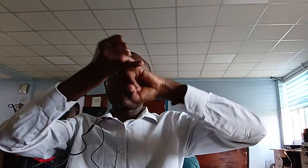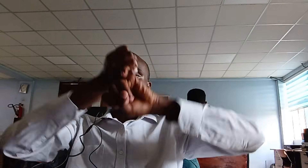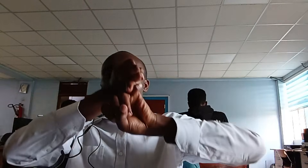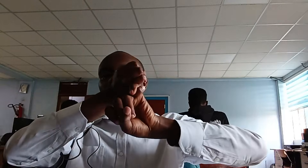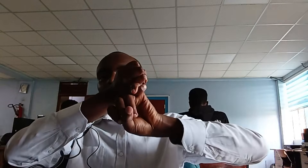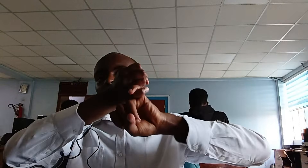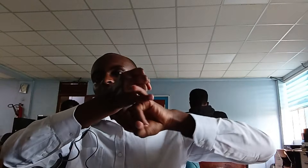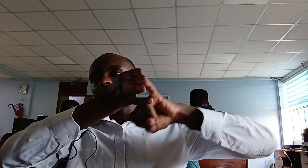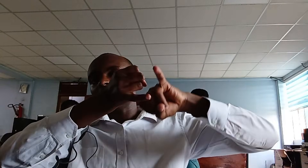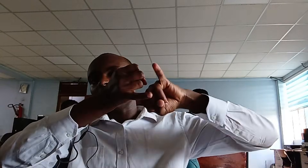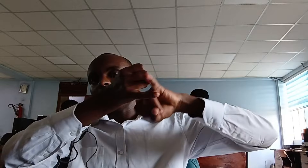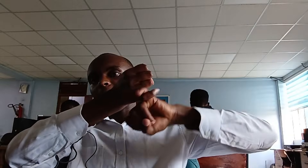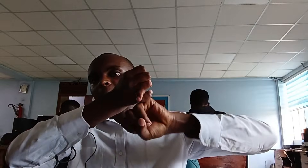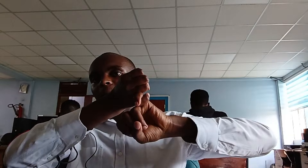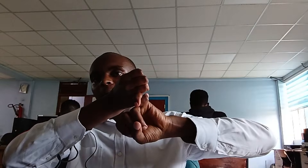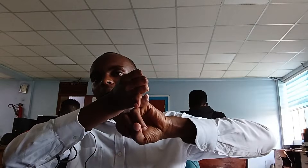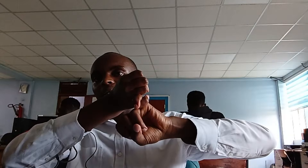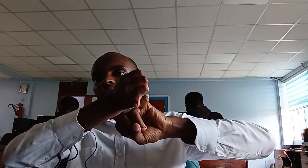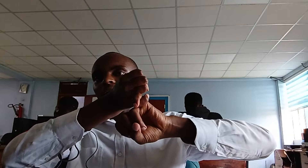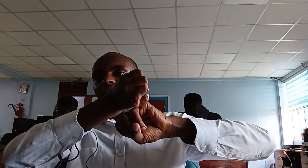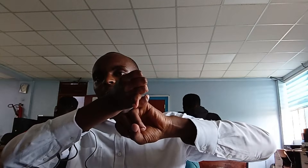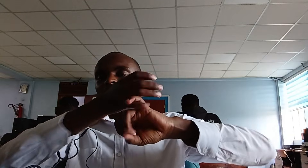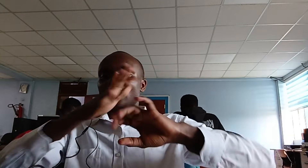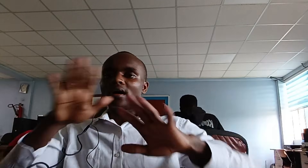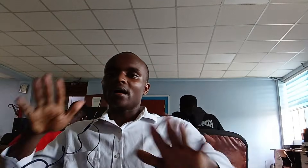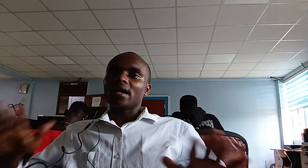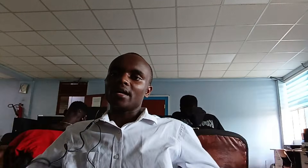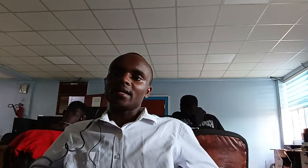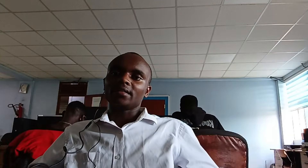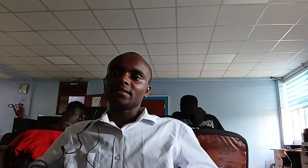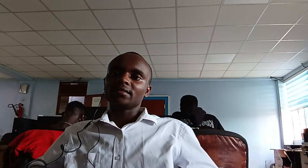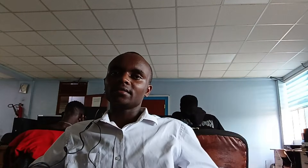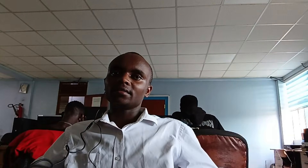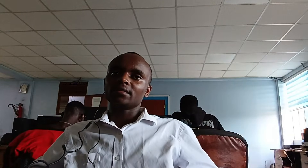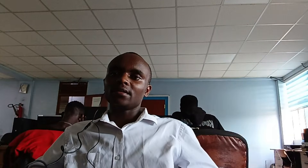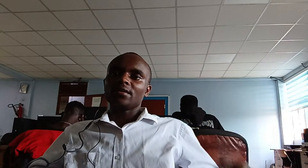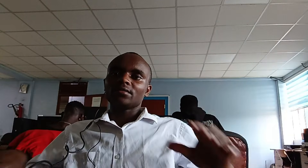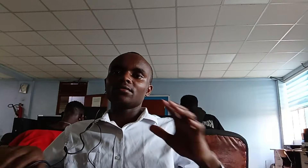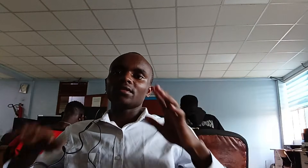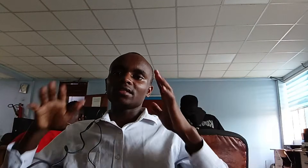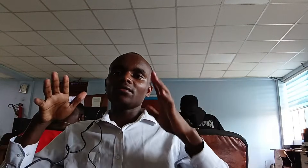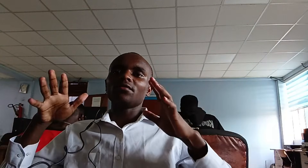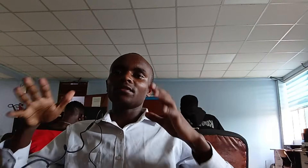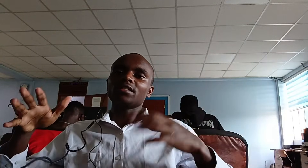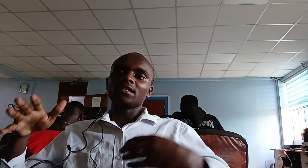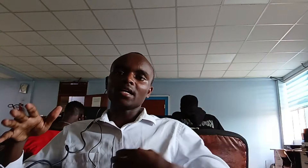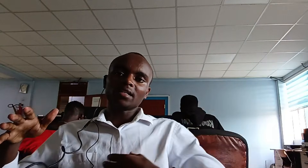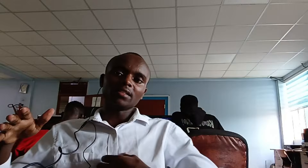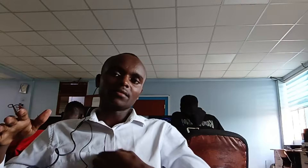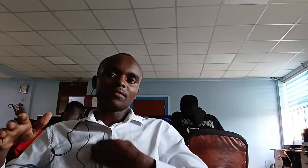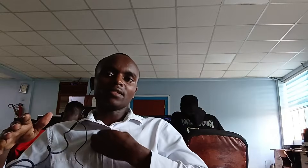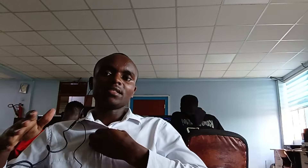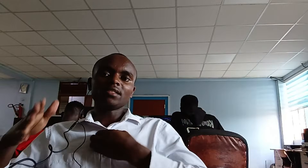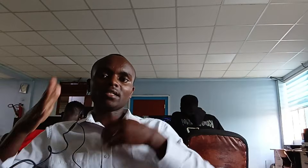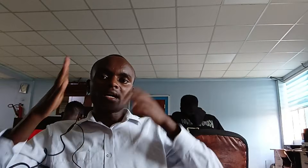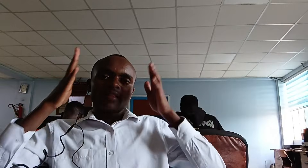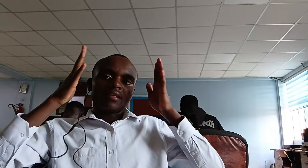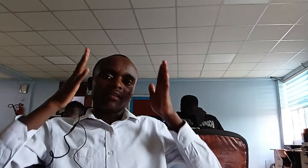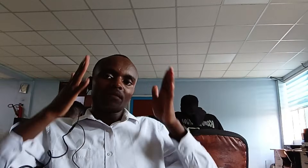marry, marry, higher. So the sign for visitor is visit, and then the